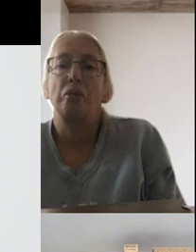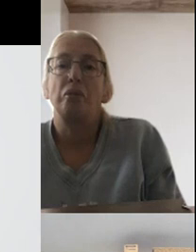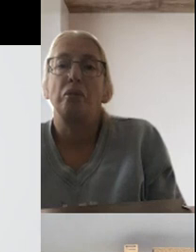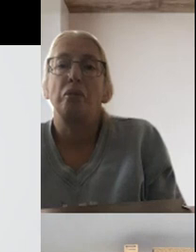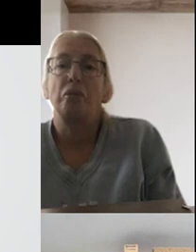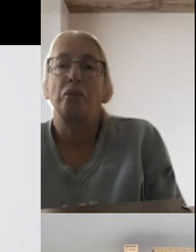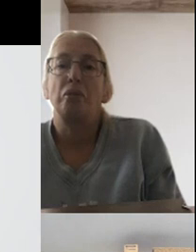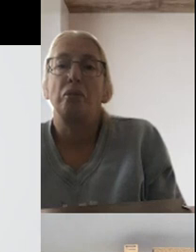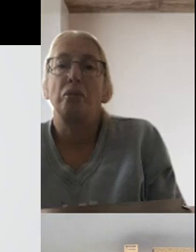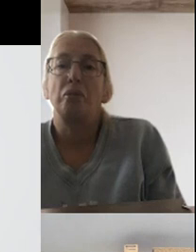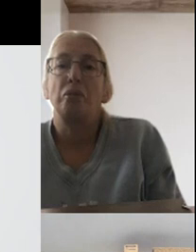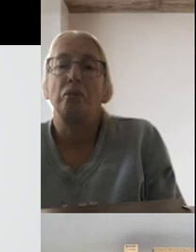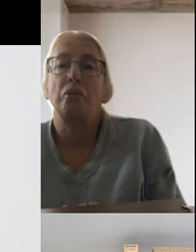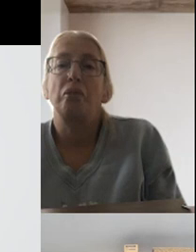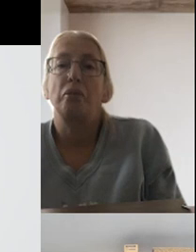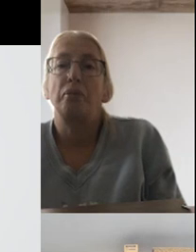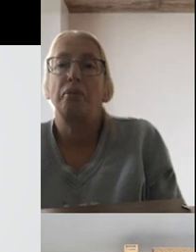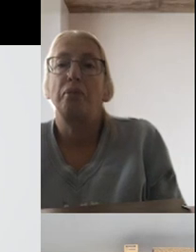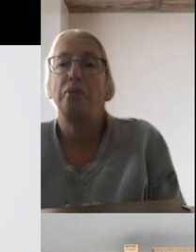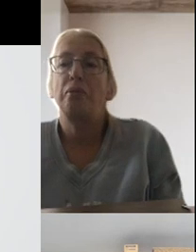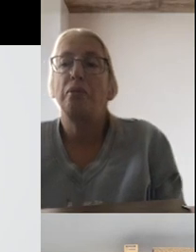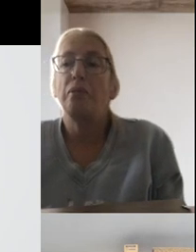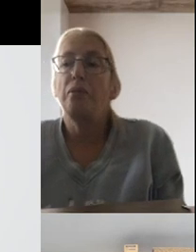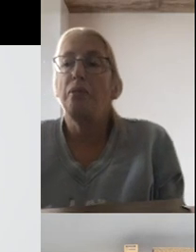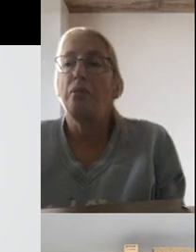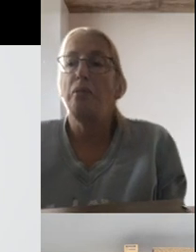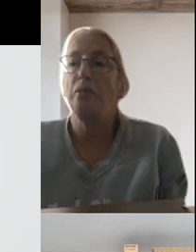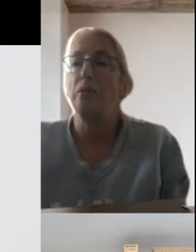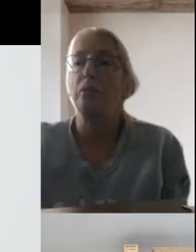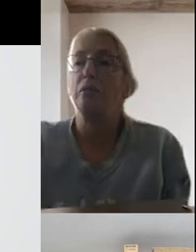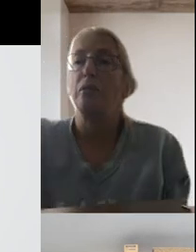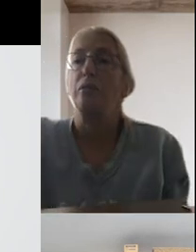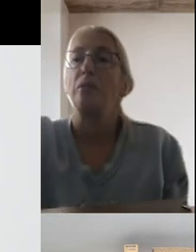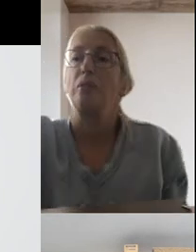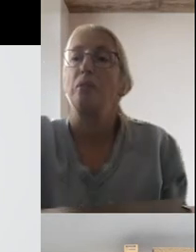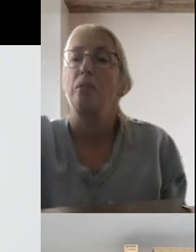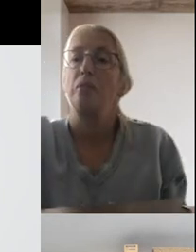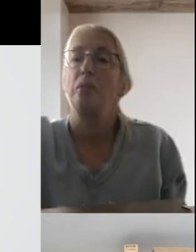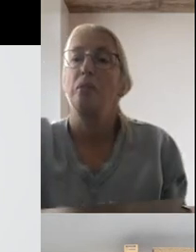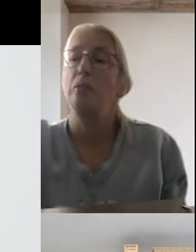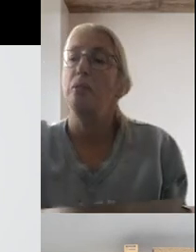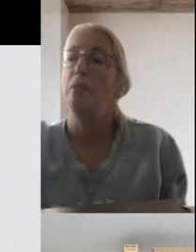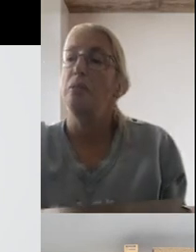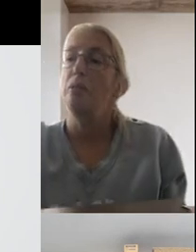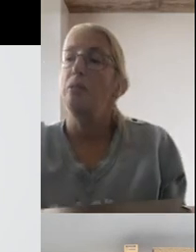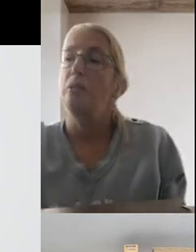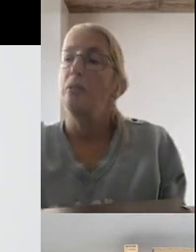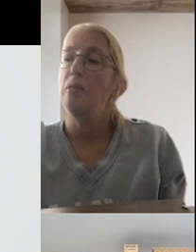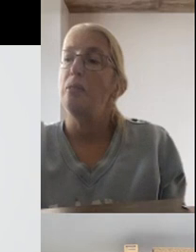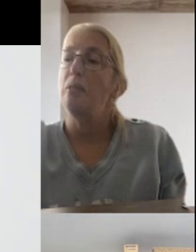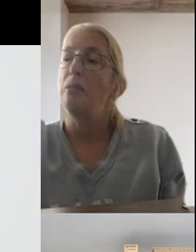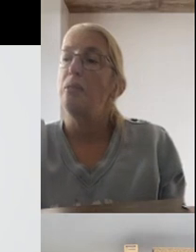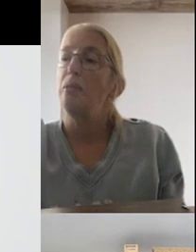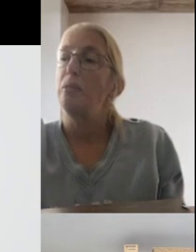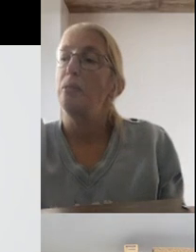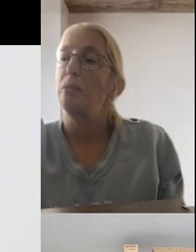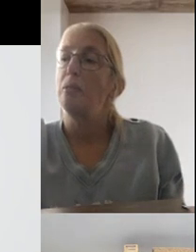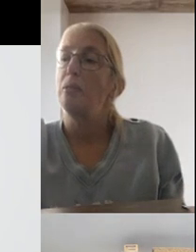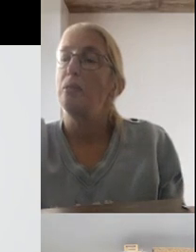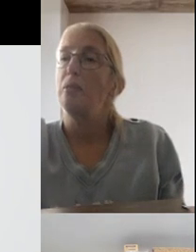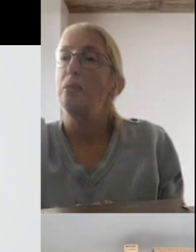about 20% of the population have some kind of disability, and you'll know that they can be hidden disabilities. There is a